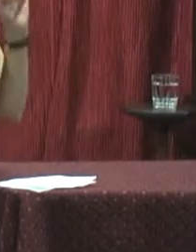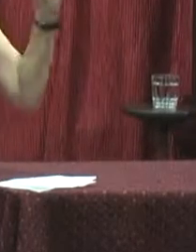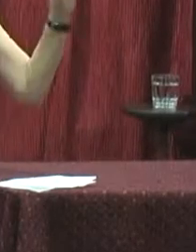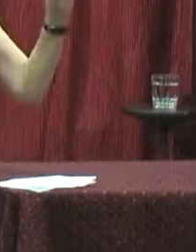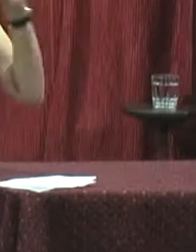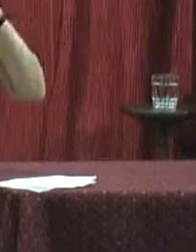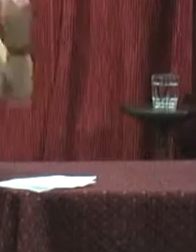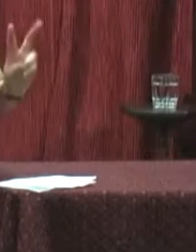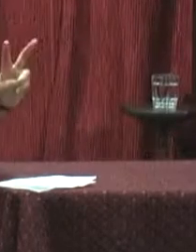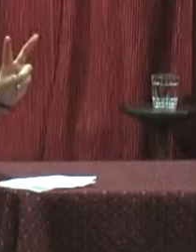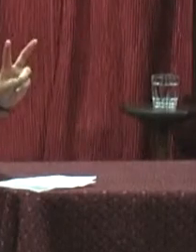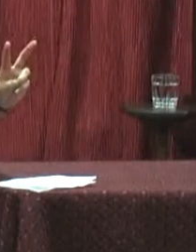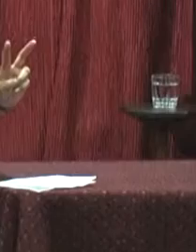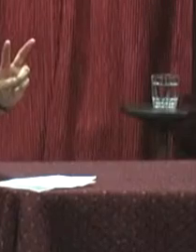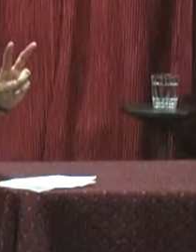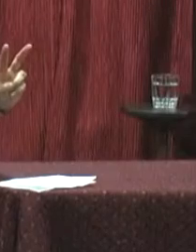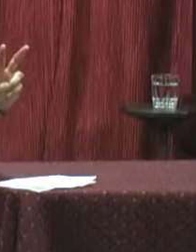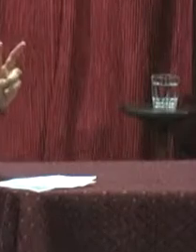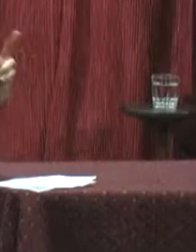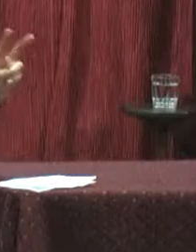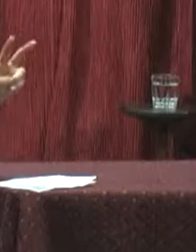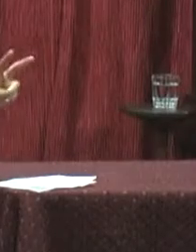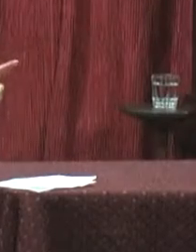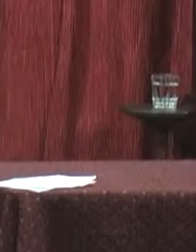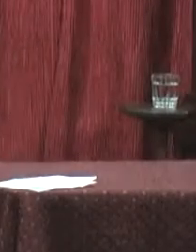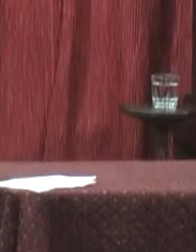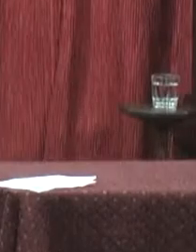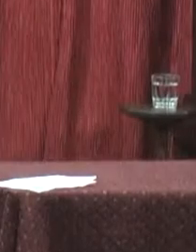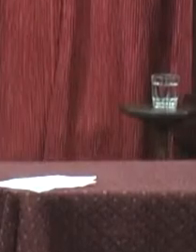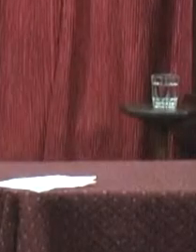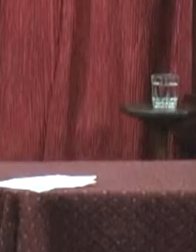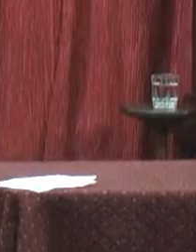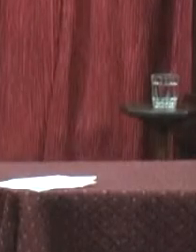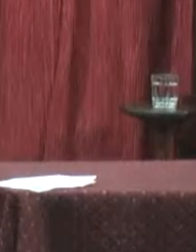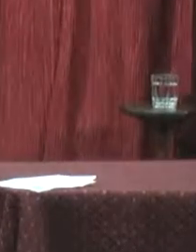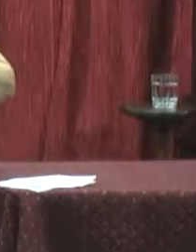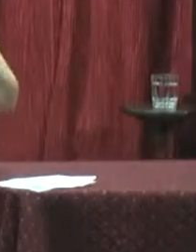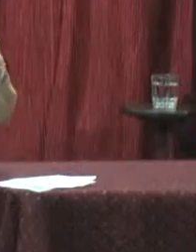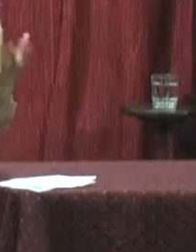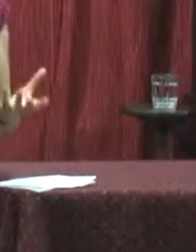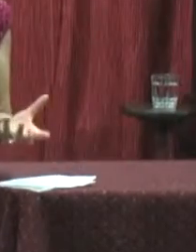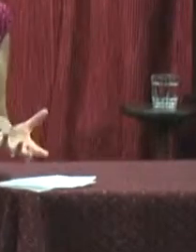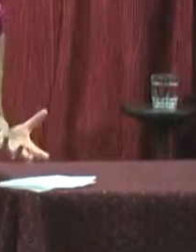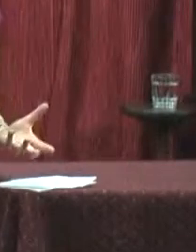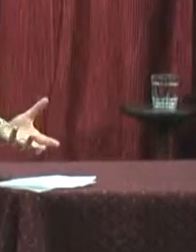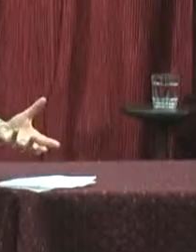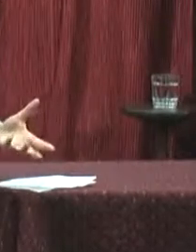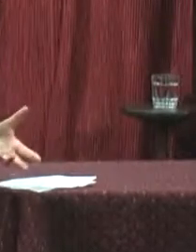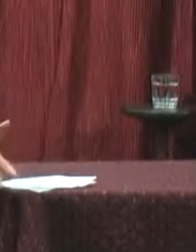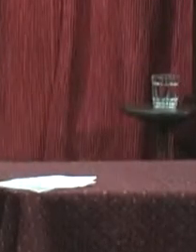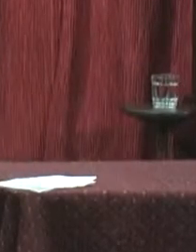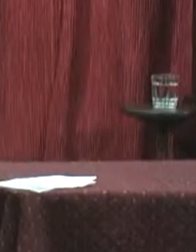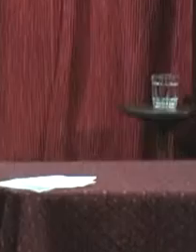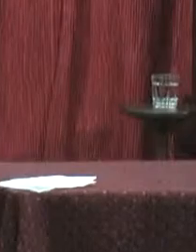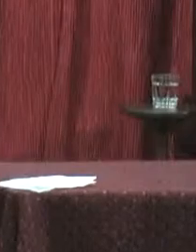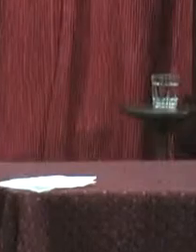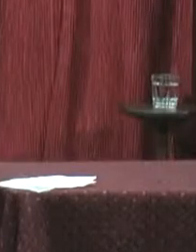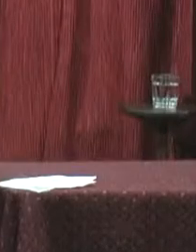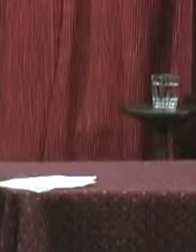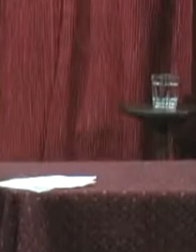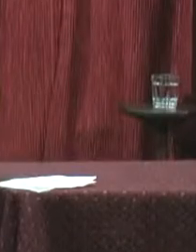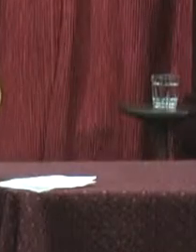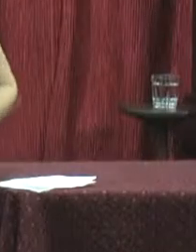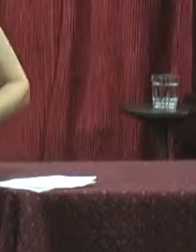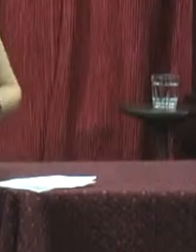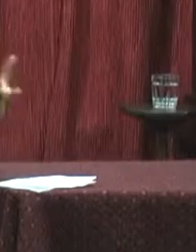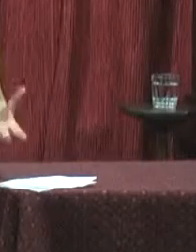my children first, then me. And not just any man, but a man who had never even had a girlfriend before. A